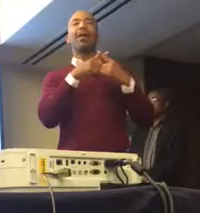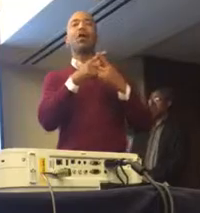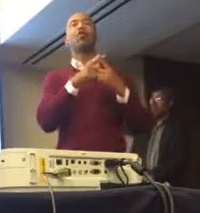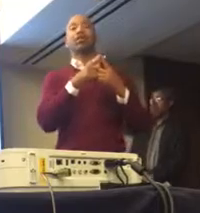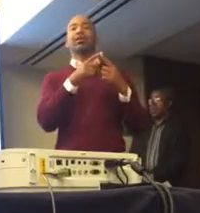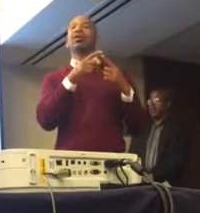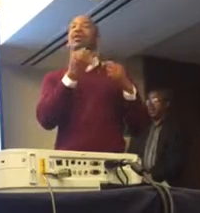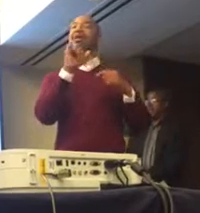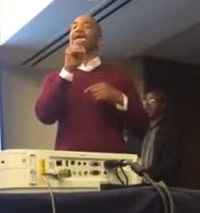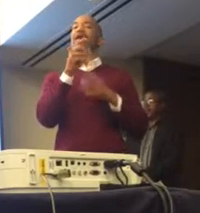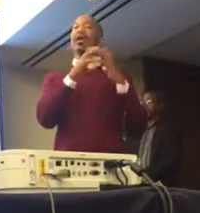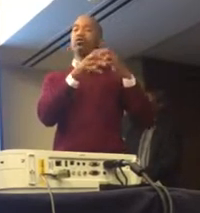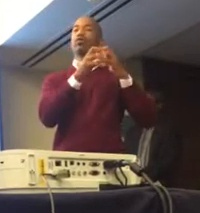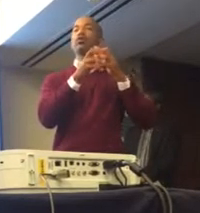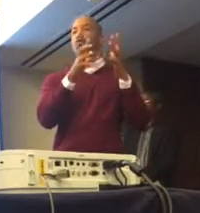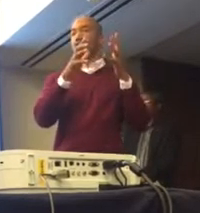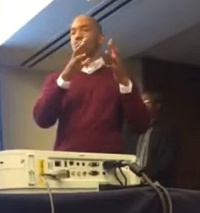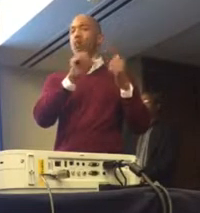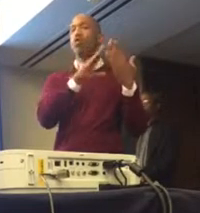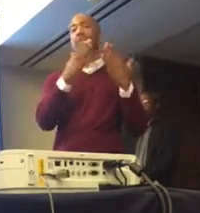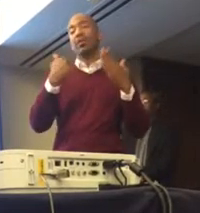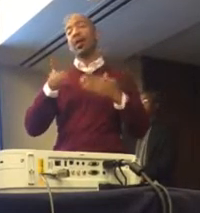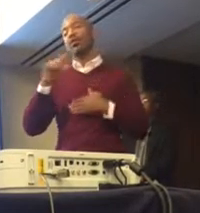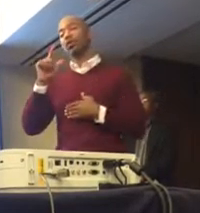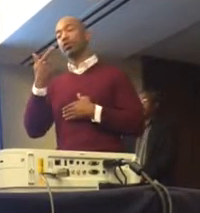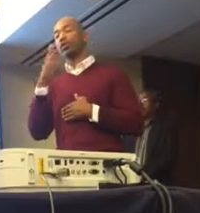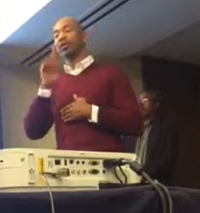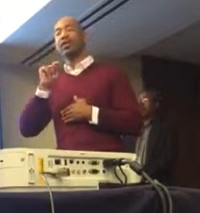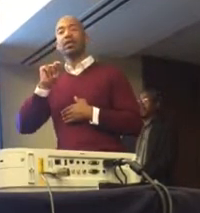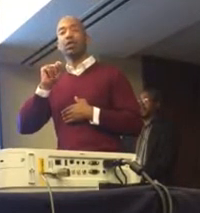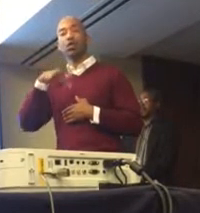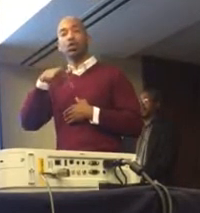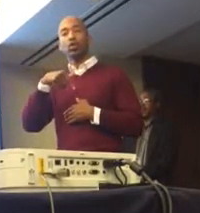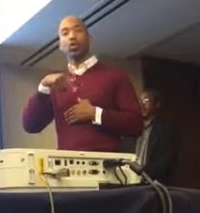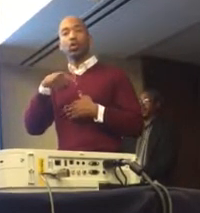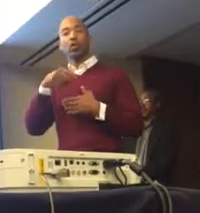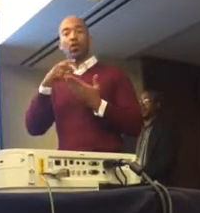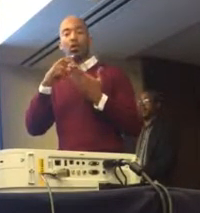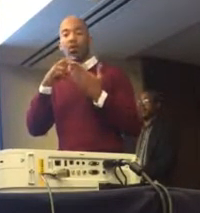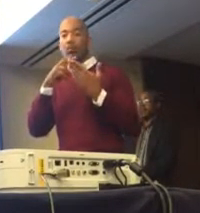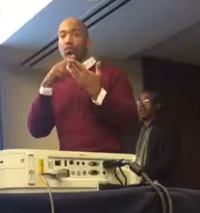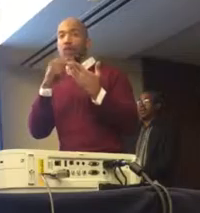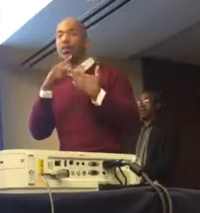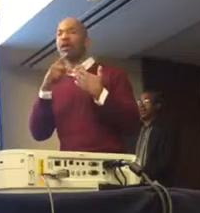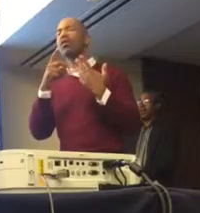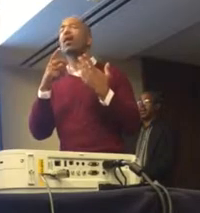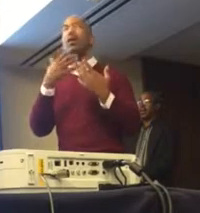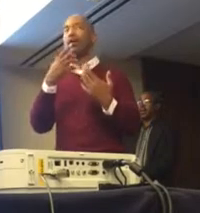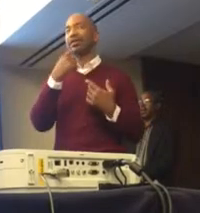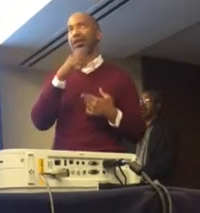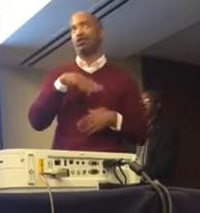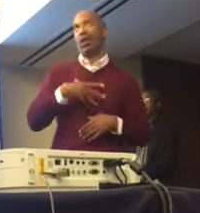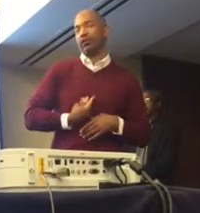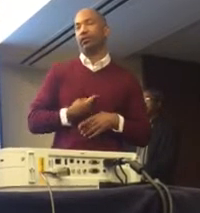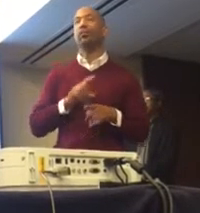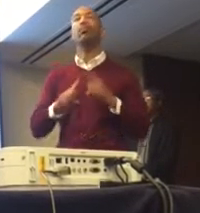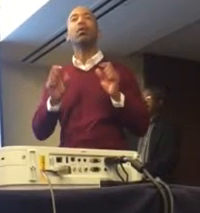have amazing LGBTQ programming. You can have amazing, we're going to keep it trans, I'm sorry. But you can have amazing programming for your